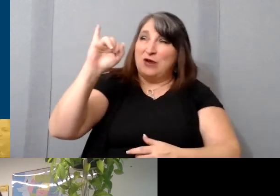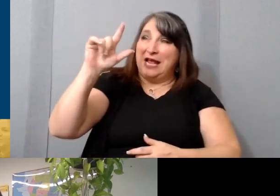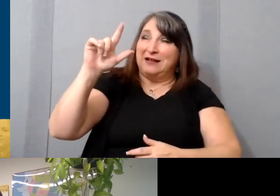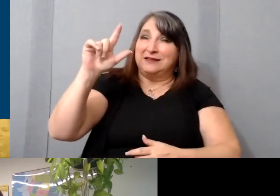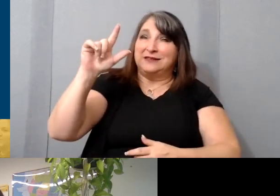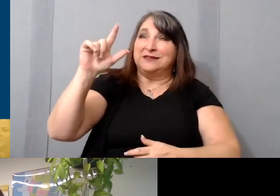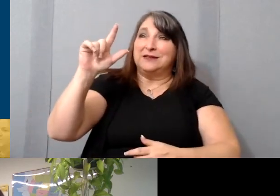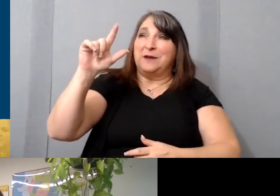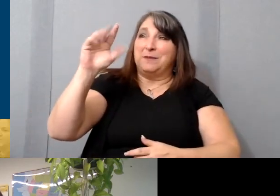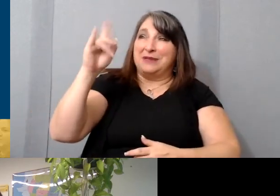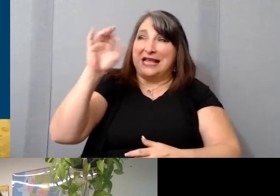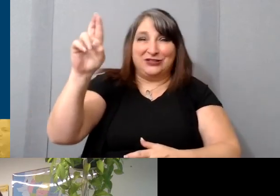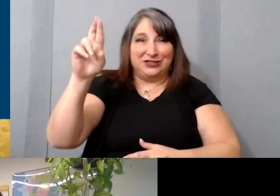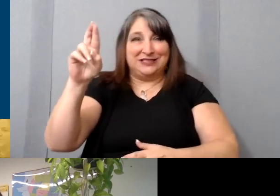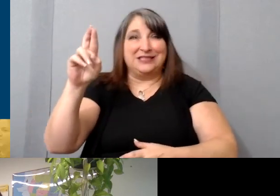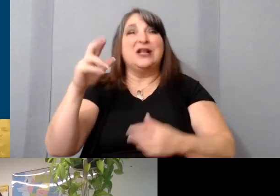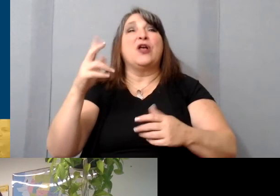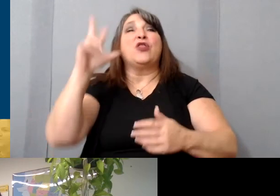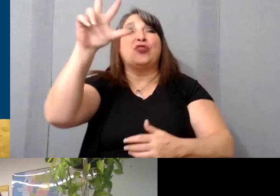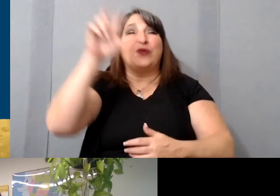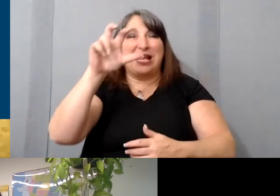call today, brought in a total of